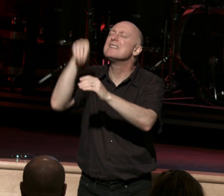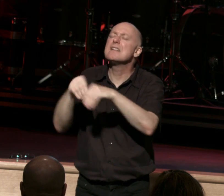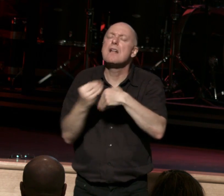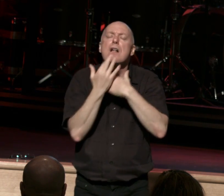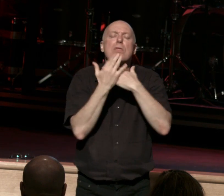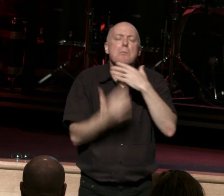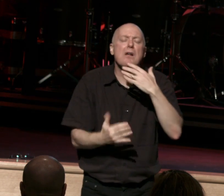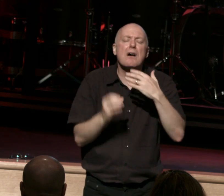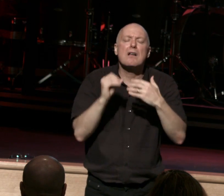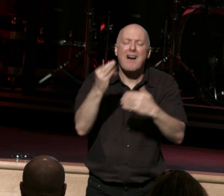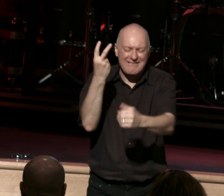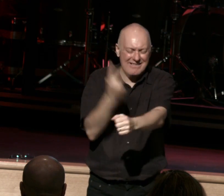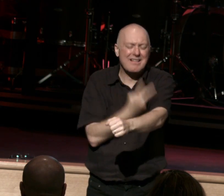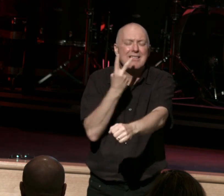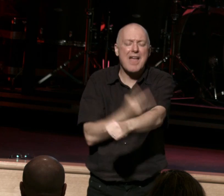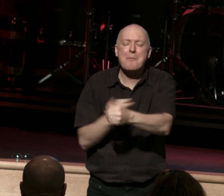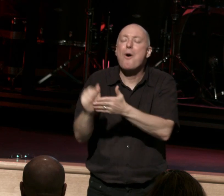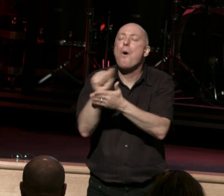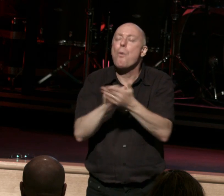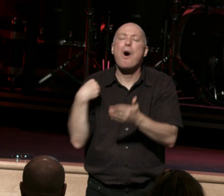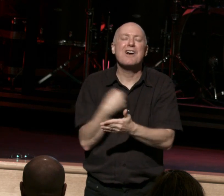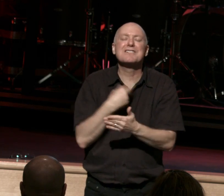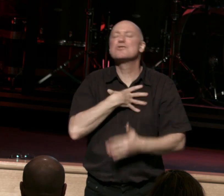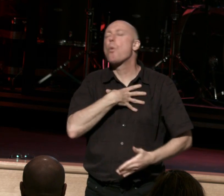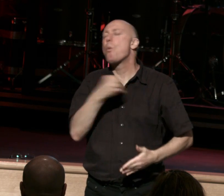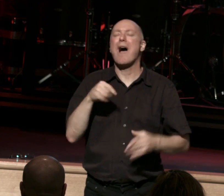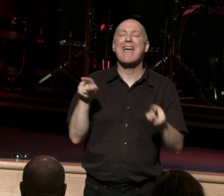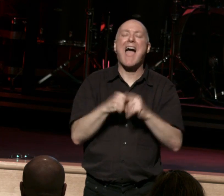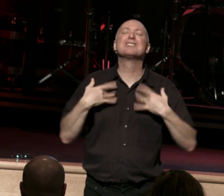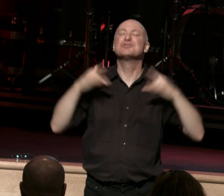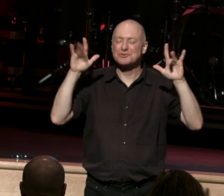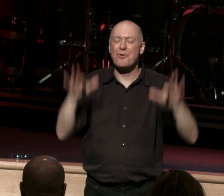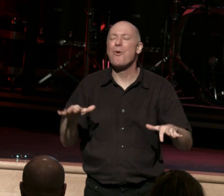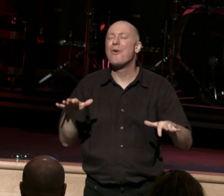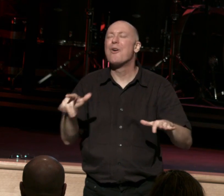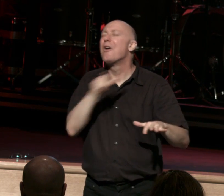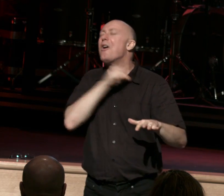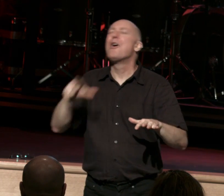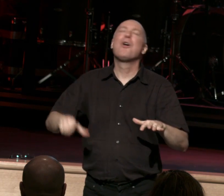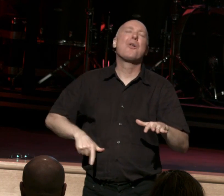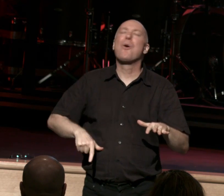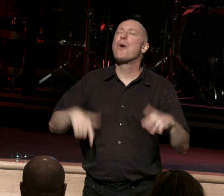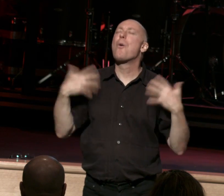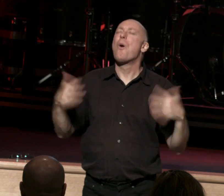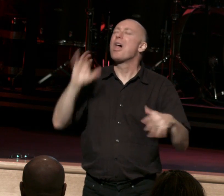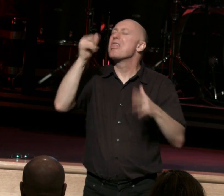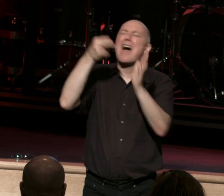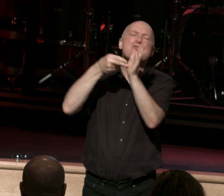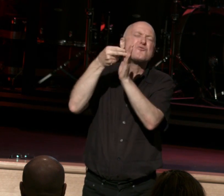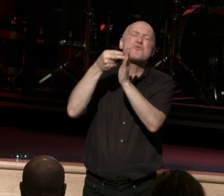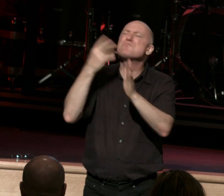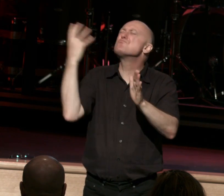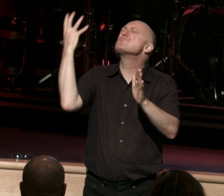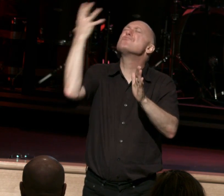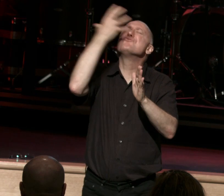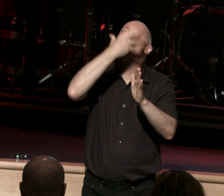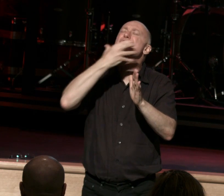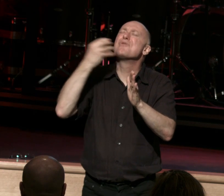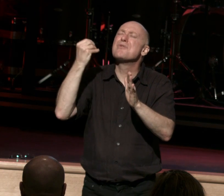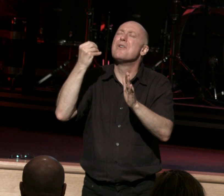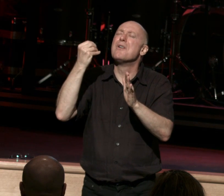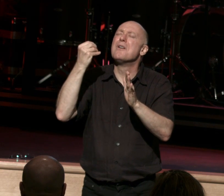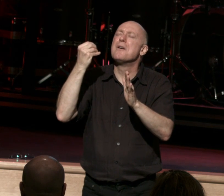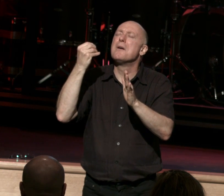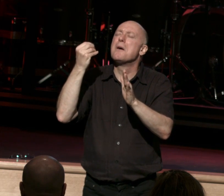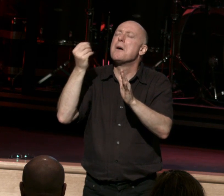found in the blood of the Lamb that has washed us as white as snow. Oh Lord, may this theology, as beautiful as it